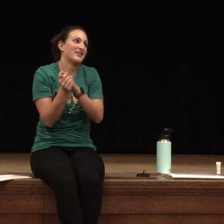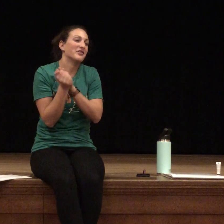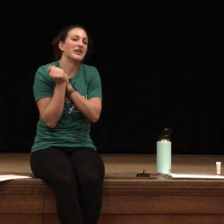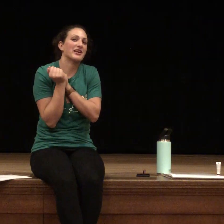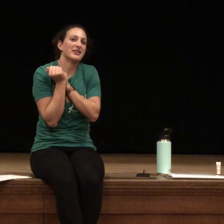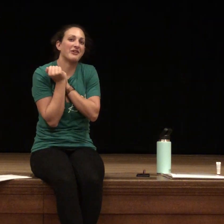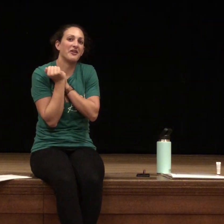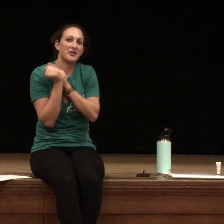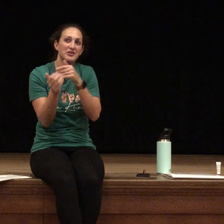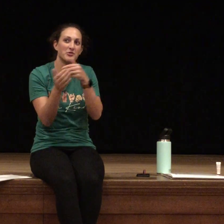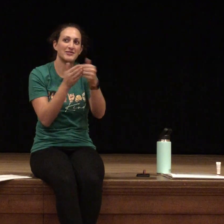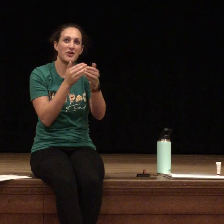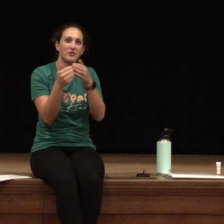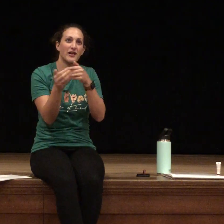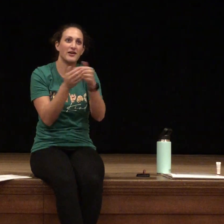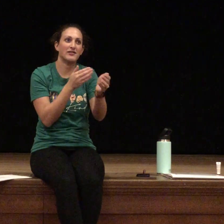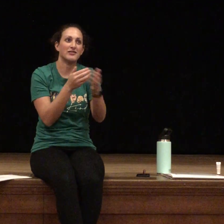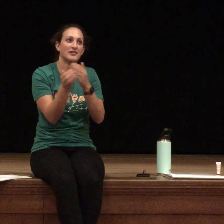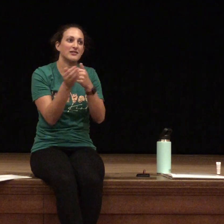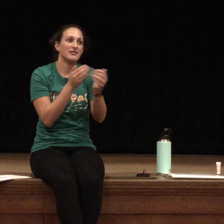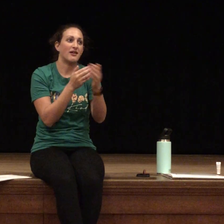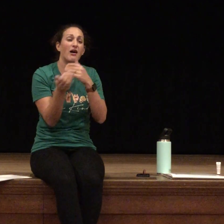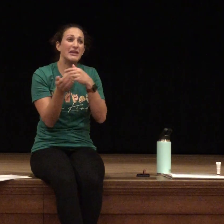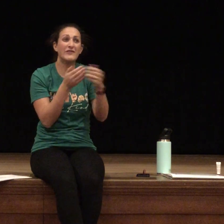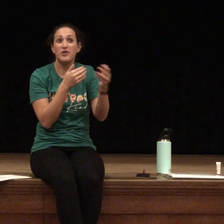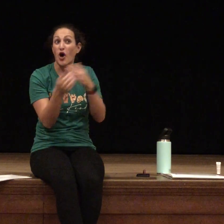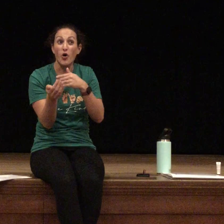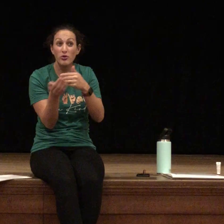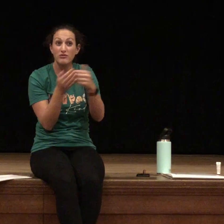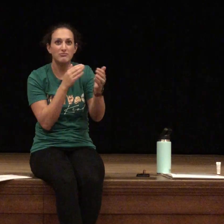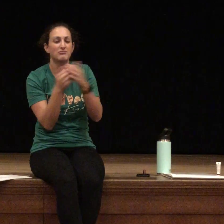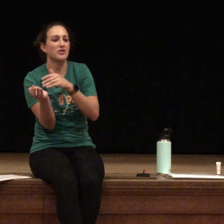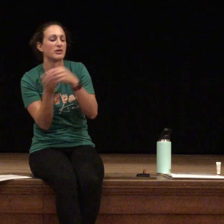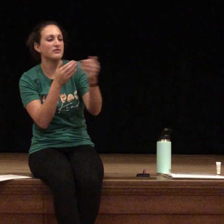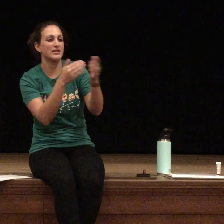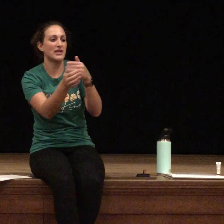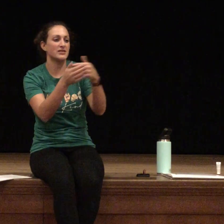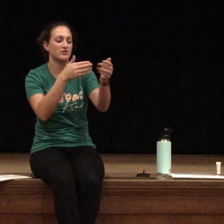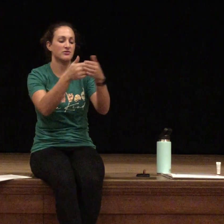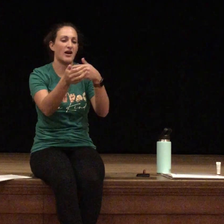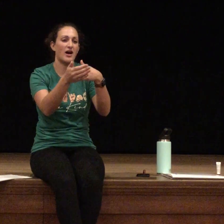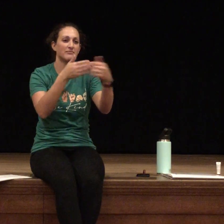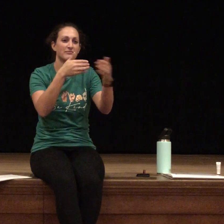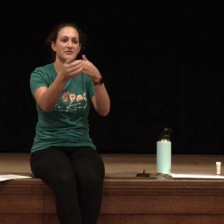I can't think of any other English words that go with that. Even though could be used as that too. So that's